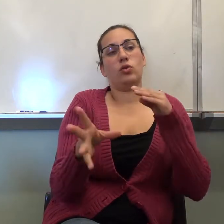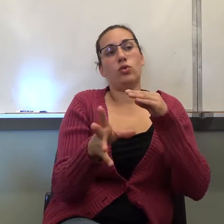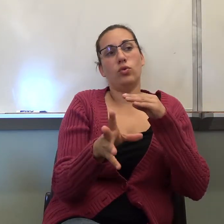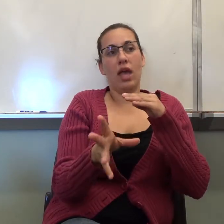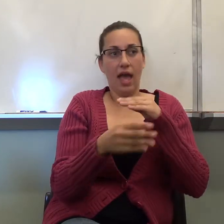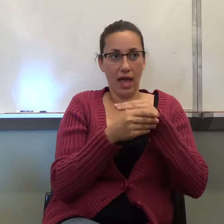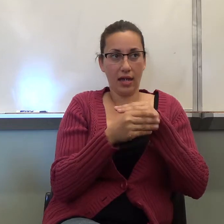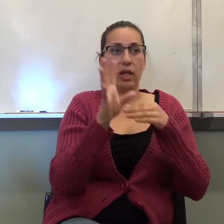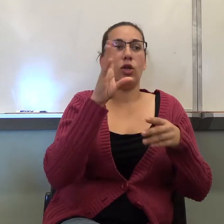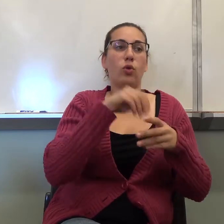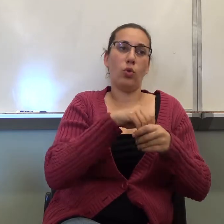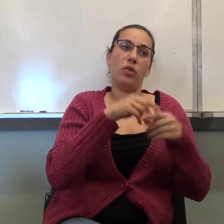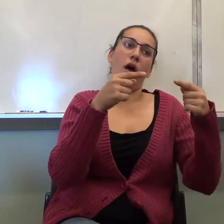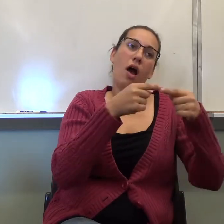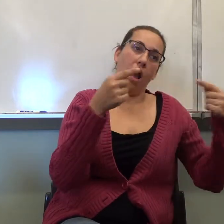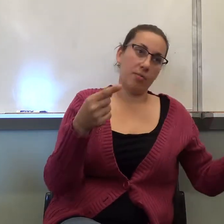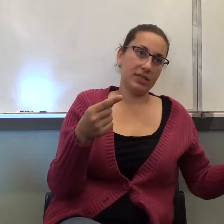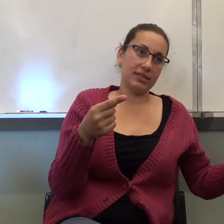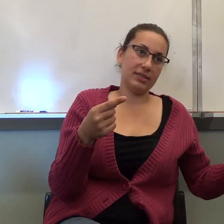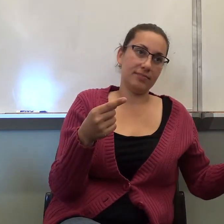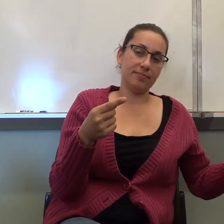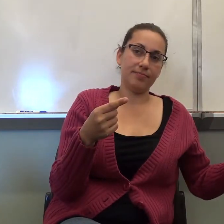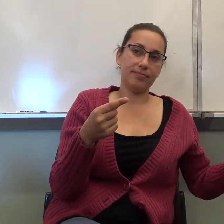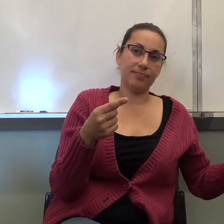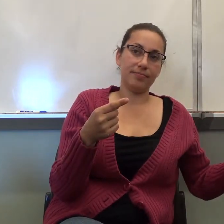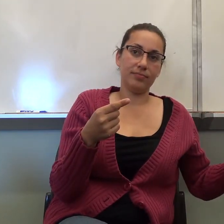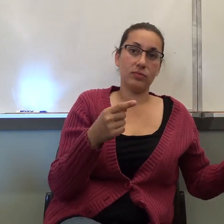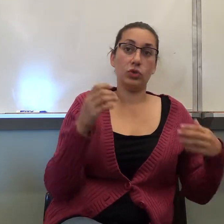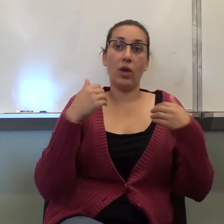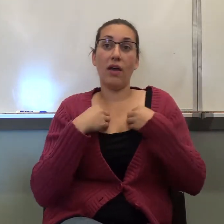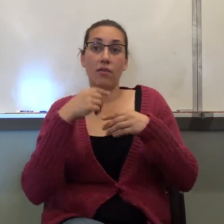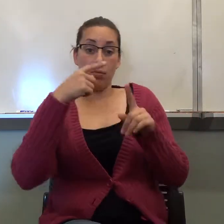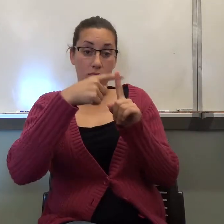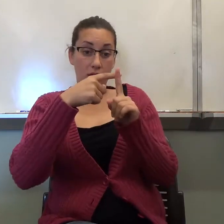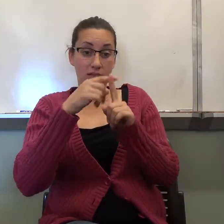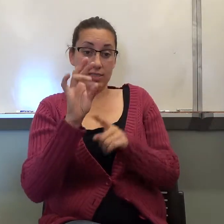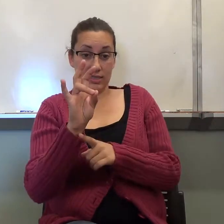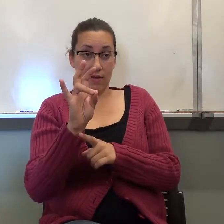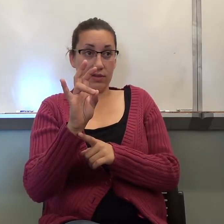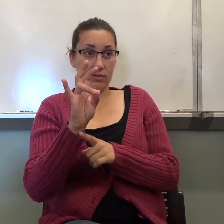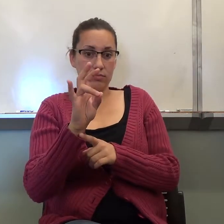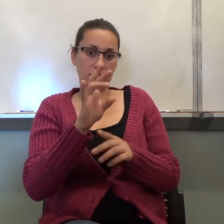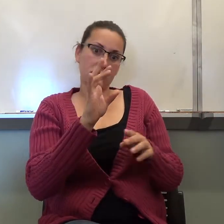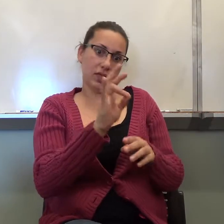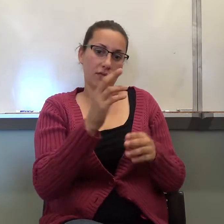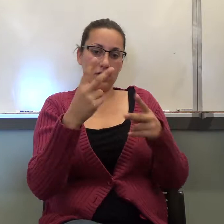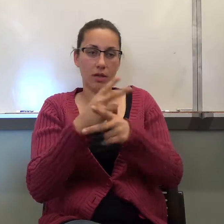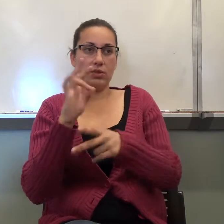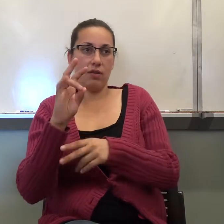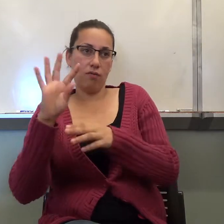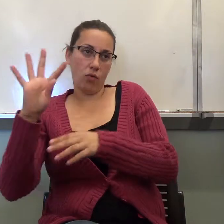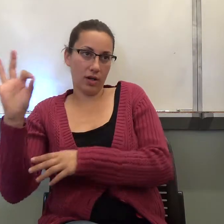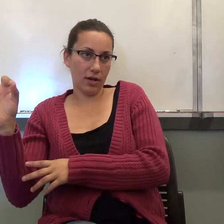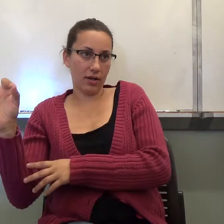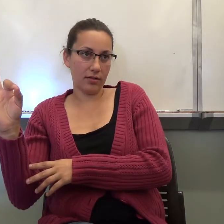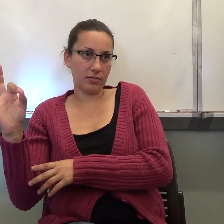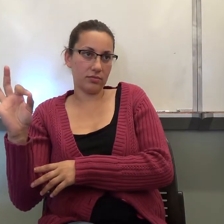squaring the +7, you still have to take the opposite. In this case, as I say, they turn out to be the same. They won't always be like that.